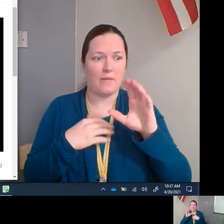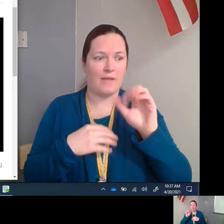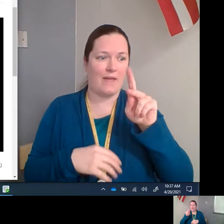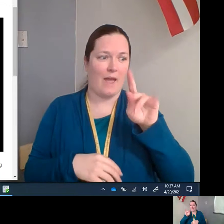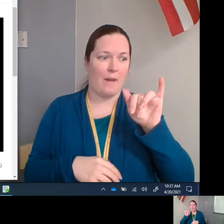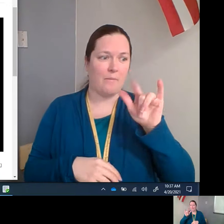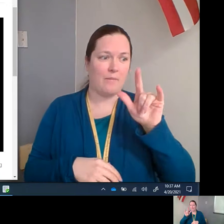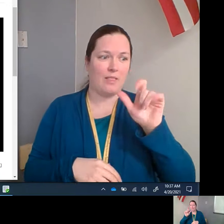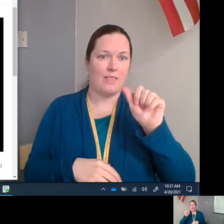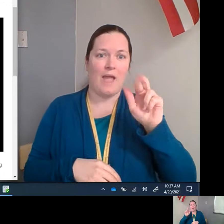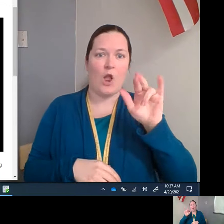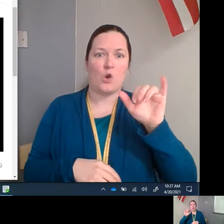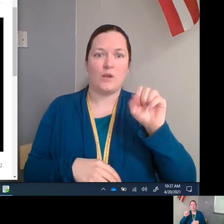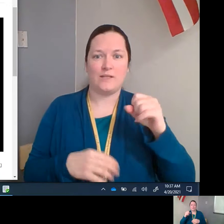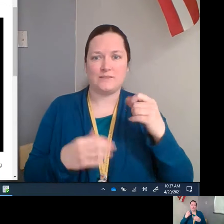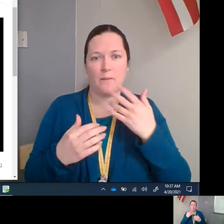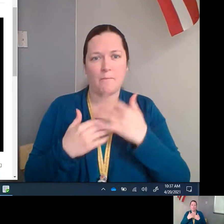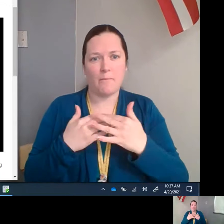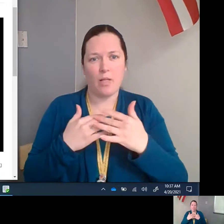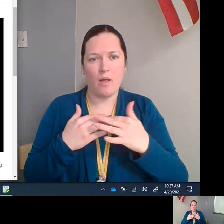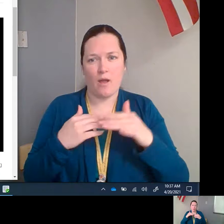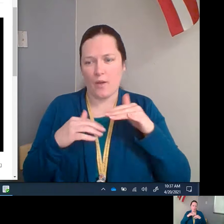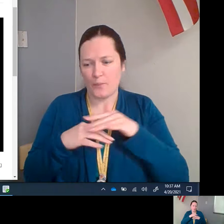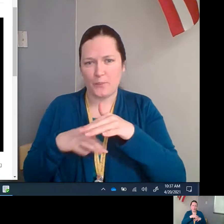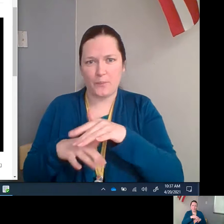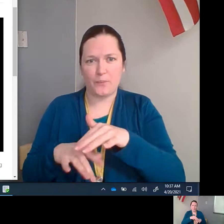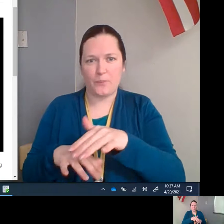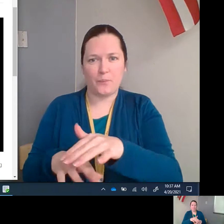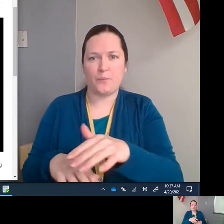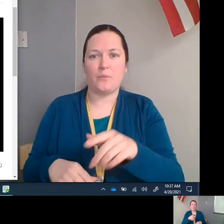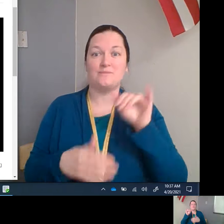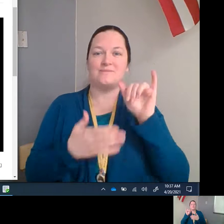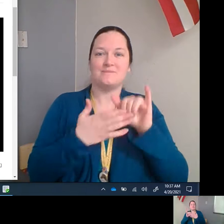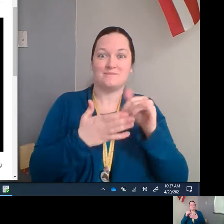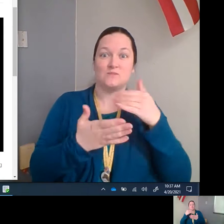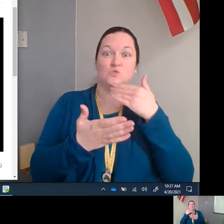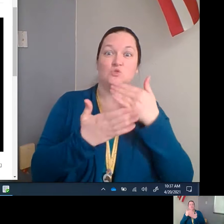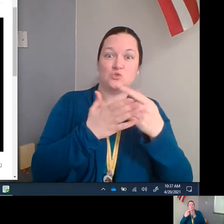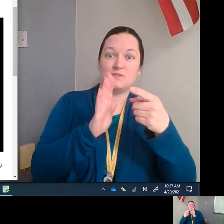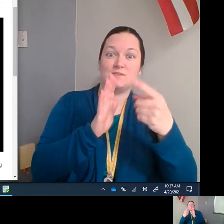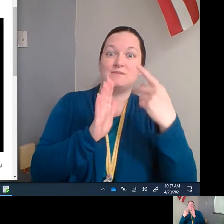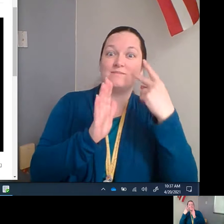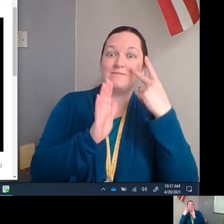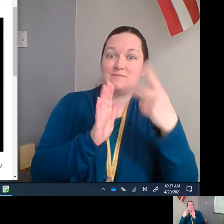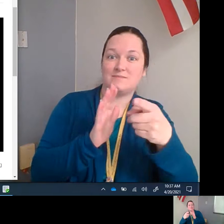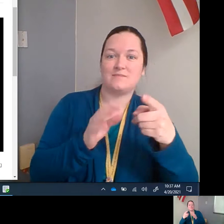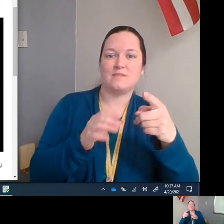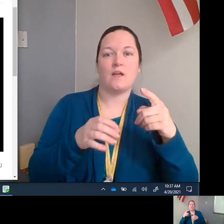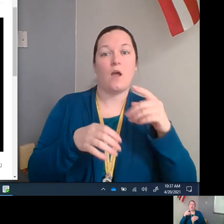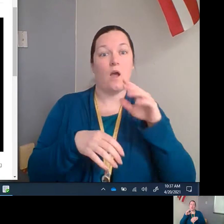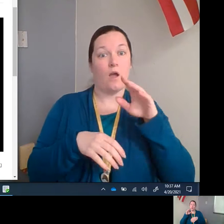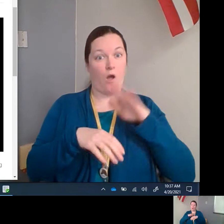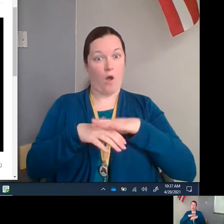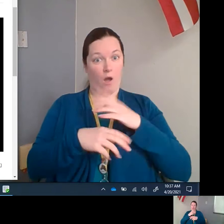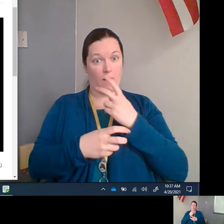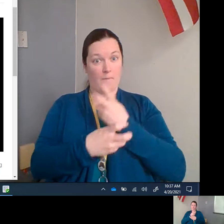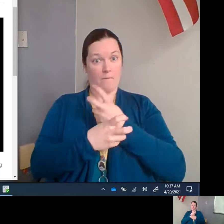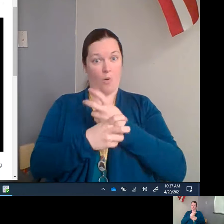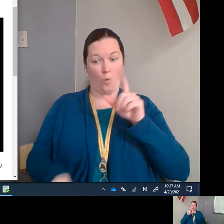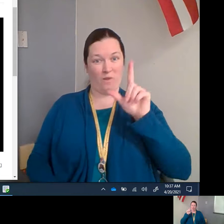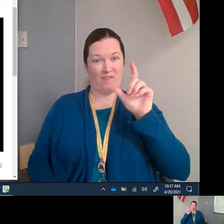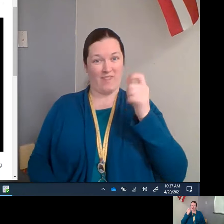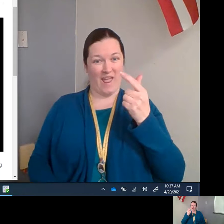exchanging nutrients with the blood system. And so this is a better picture of what a bone is like. This is actually the ball on the top of a femur that was cut off. And